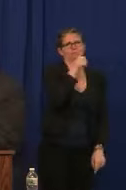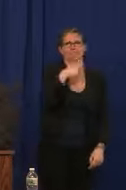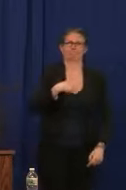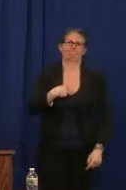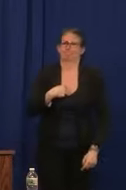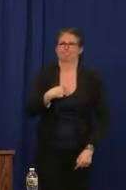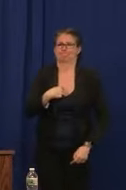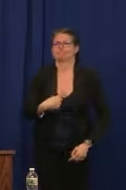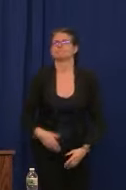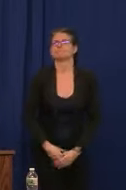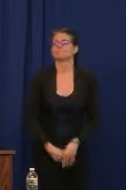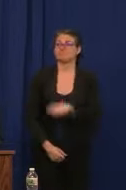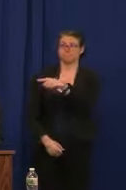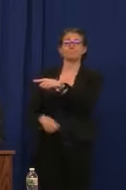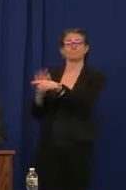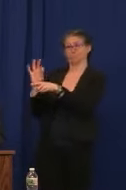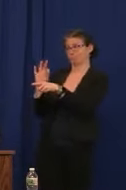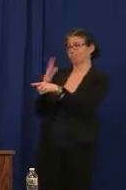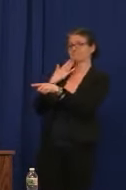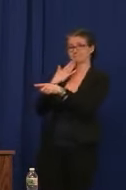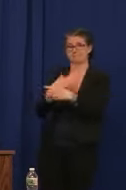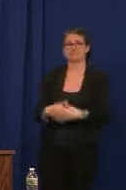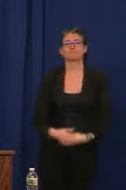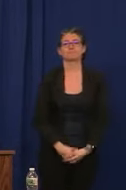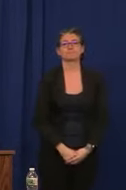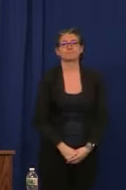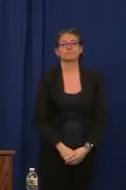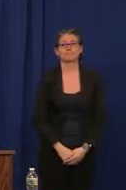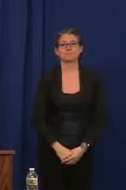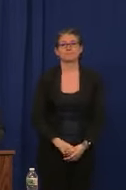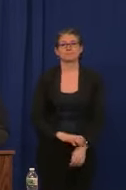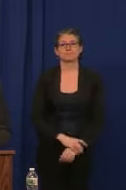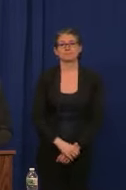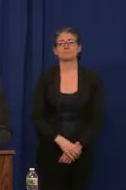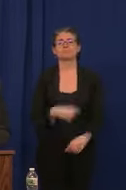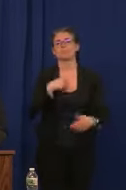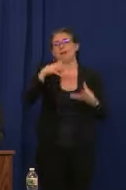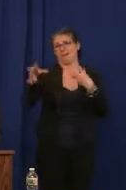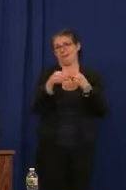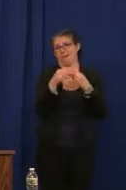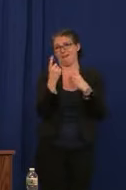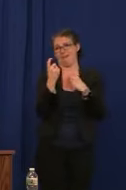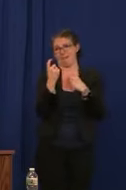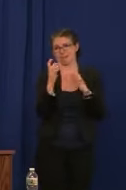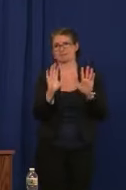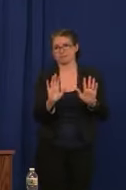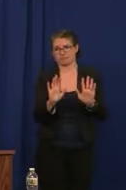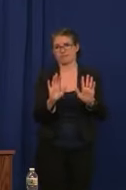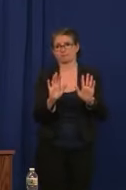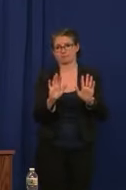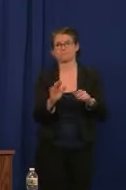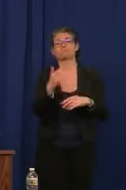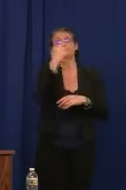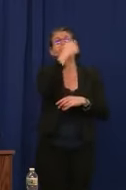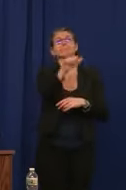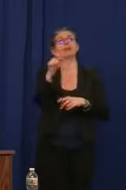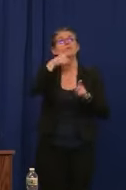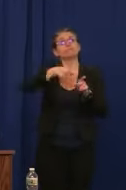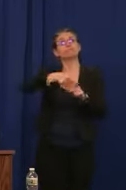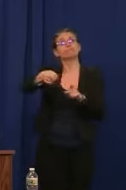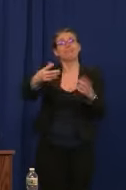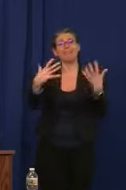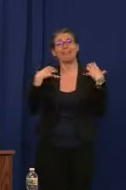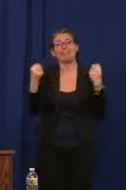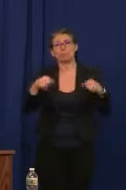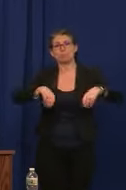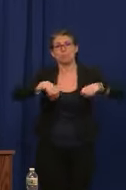Okay, thank you. Kara, I will just say as a reminder for any healthcare professional out there, we talk a lot about everybody making sure they take care